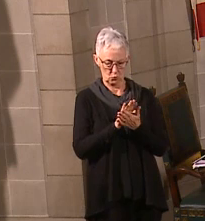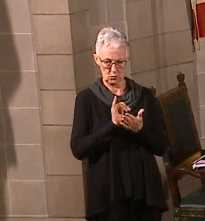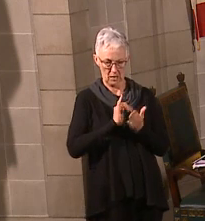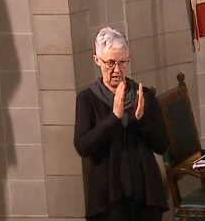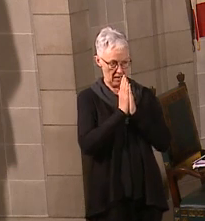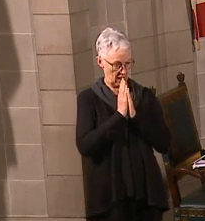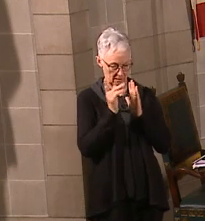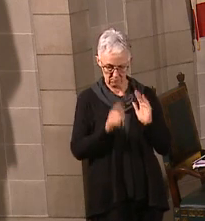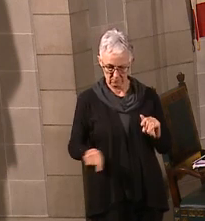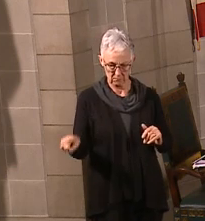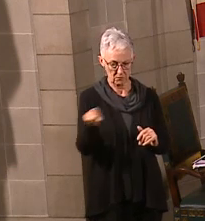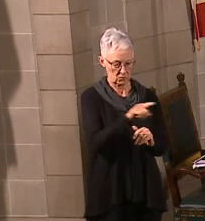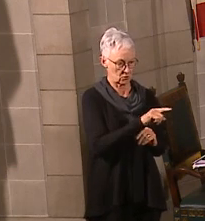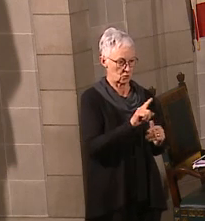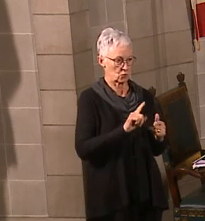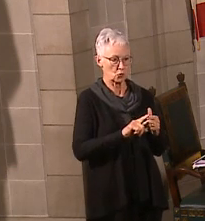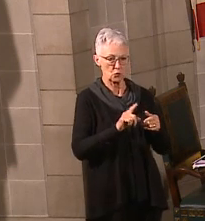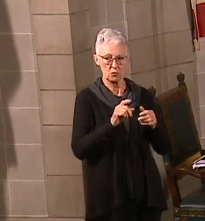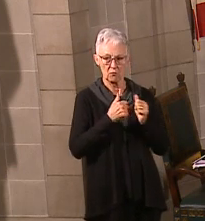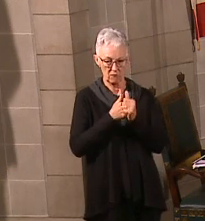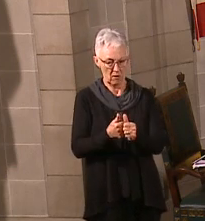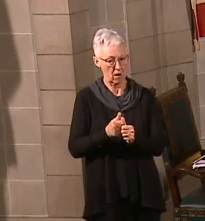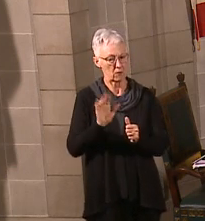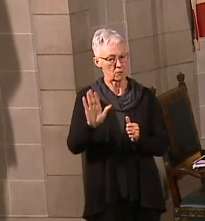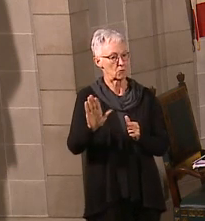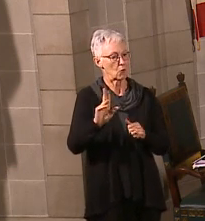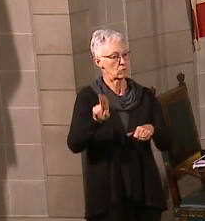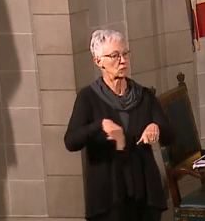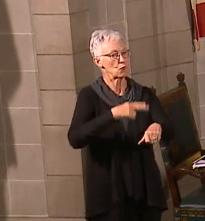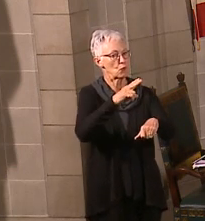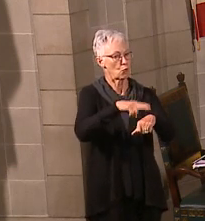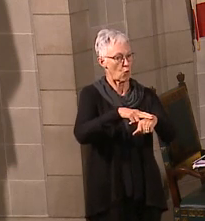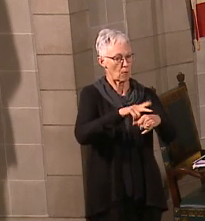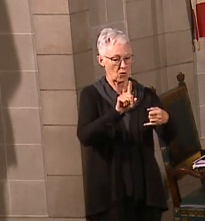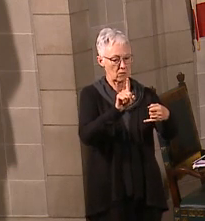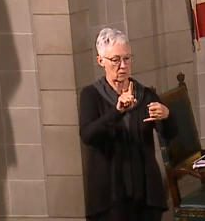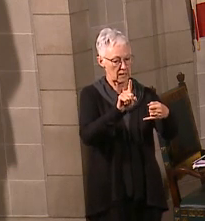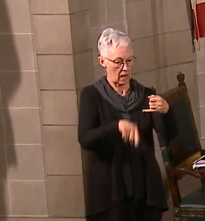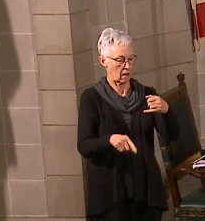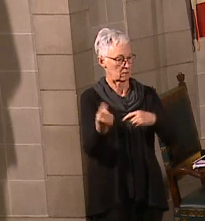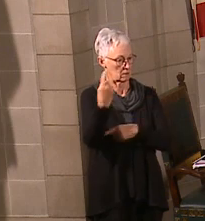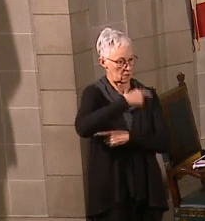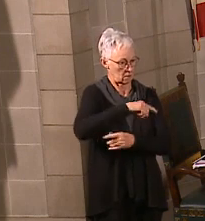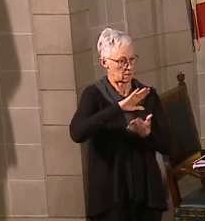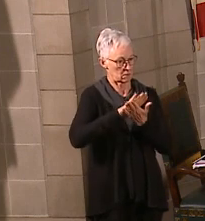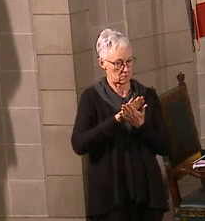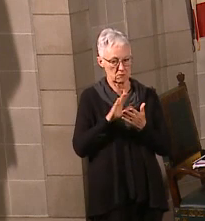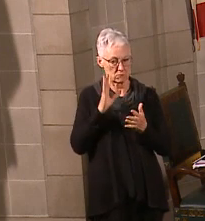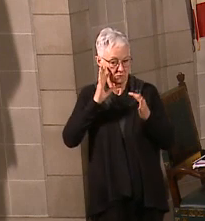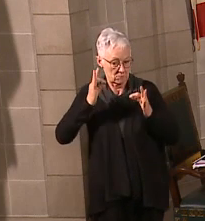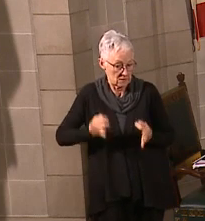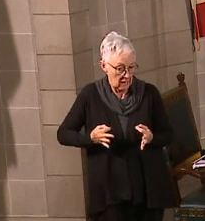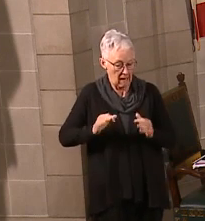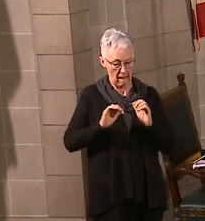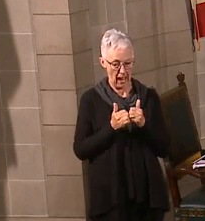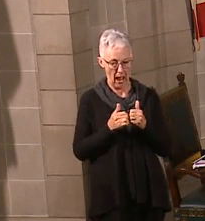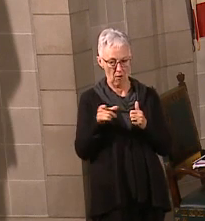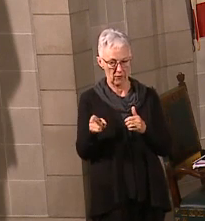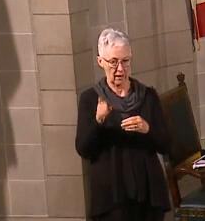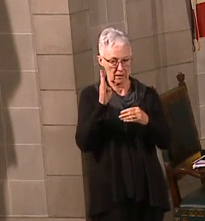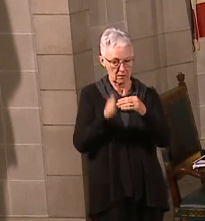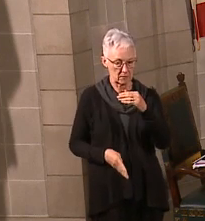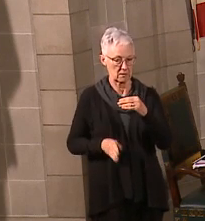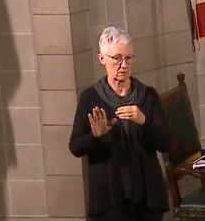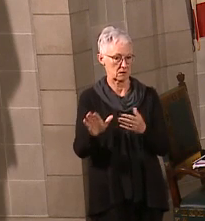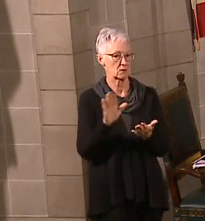their end of their calendar year as they had scheduled in order to move forward and make decisions about how they end their school year. I think schools have